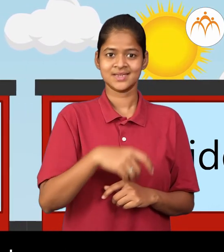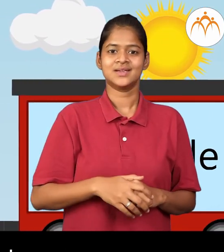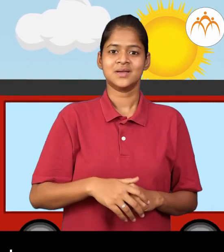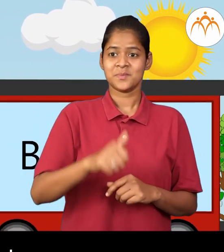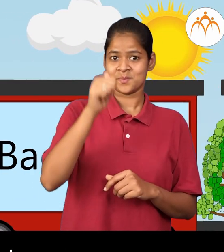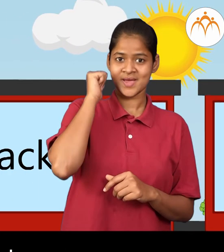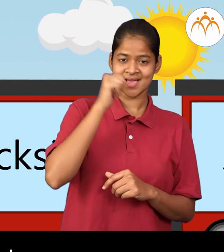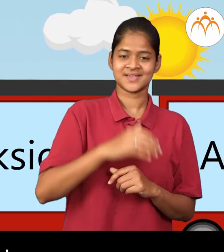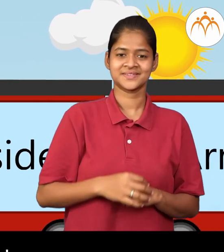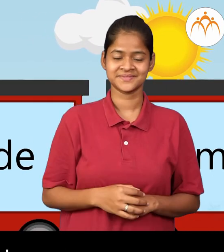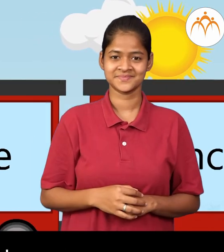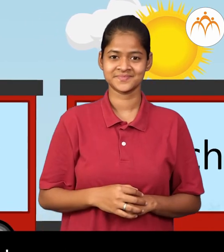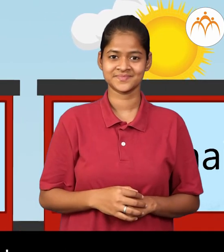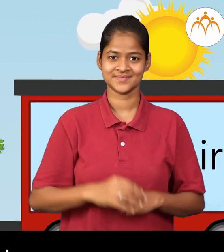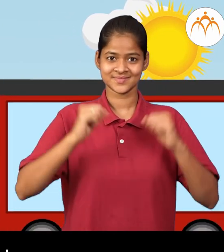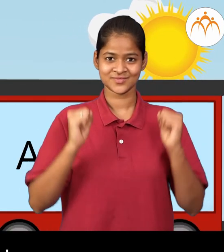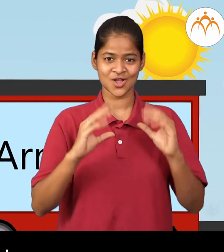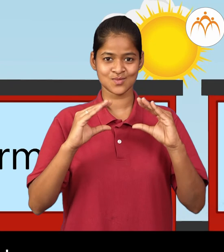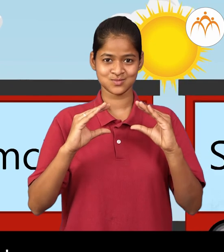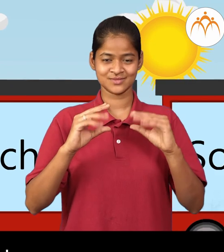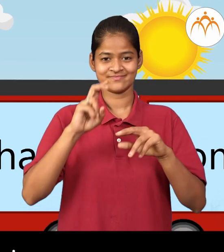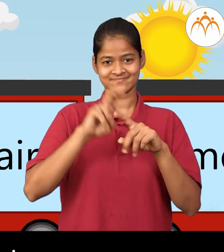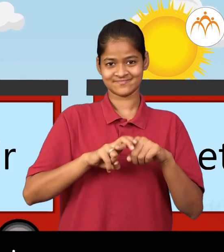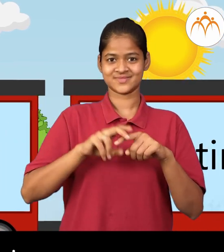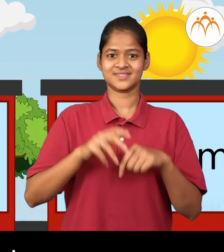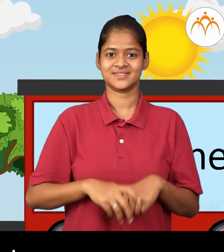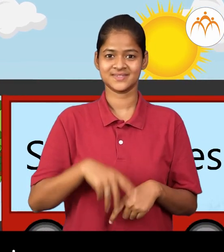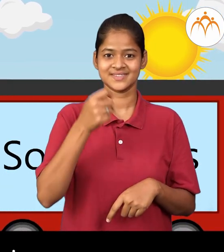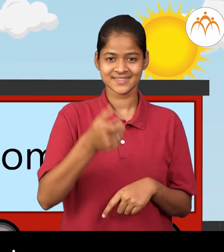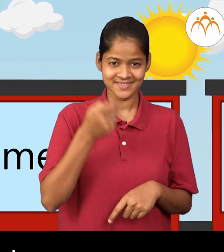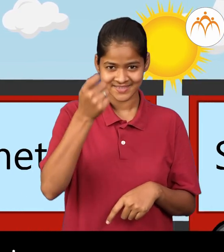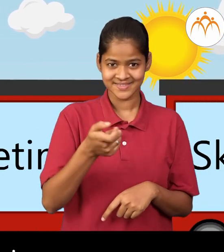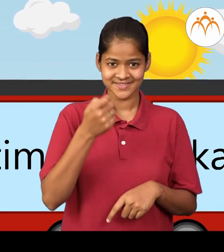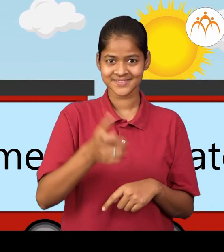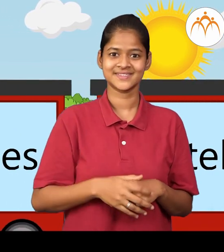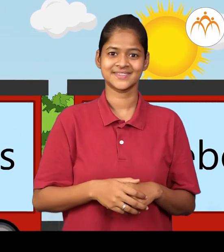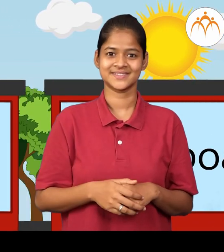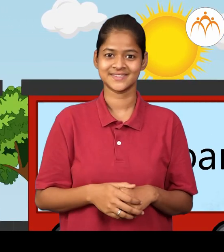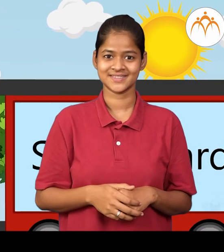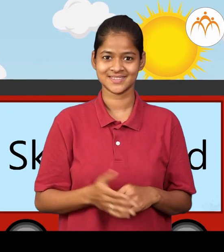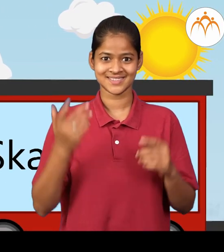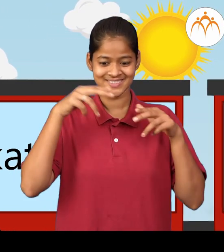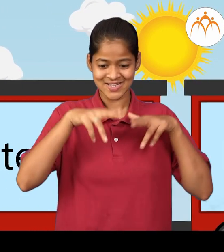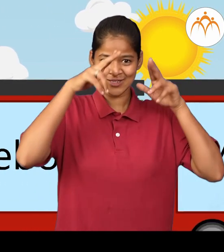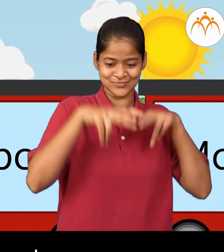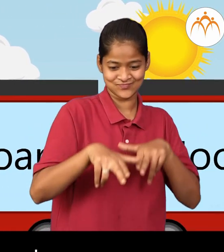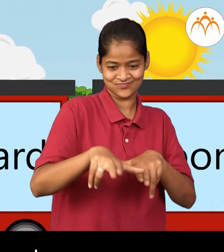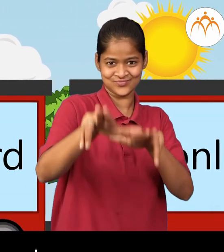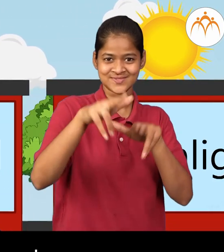Airbrush, backside, armchair, sometimes,